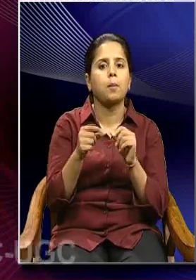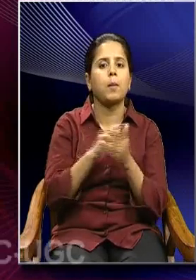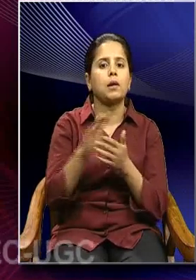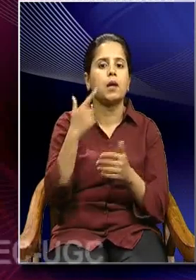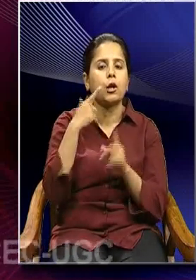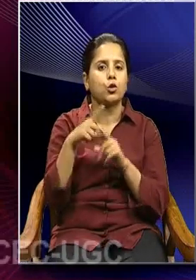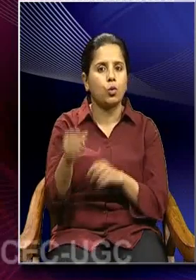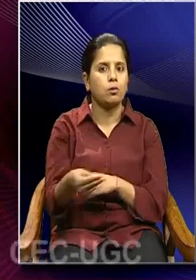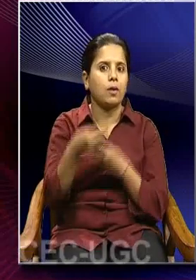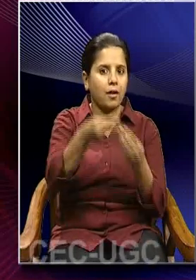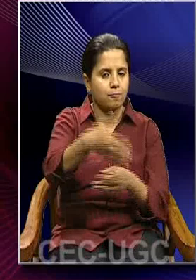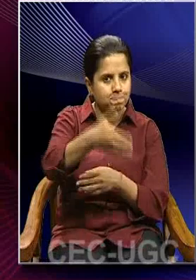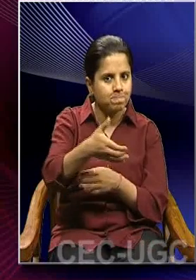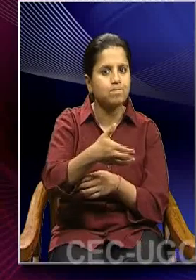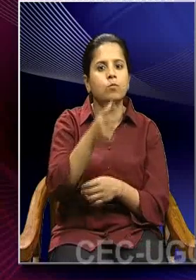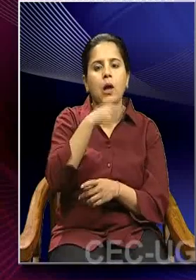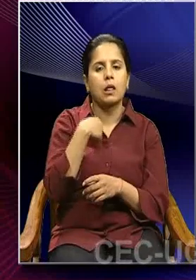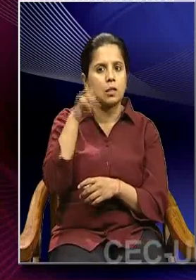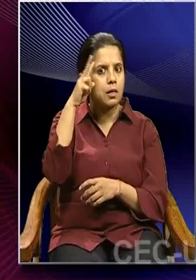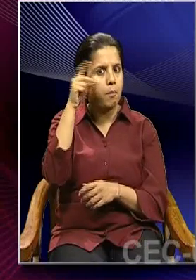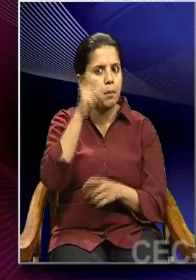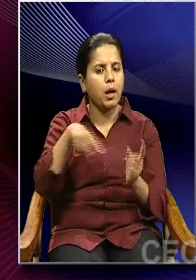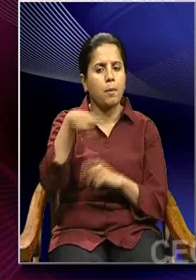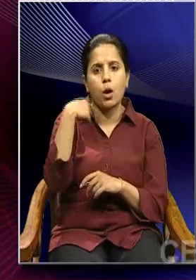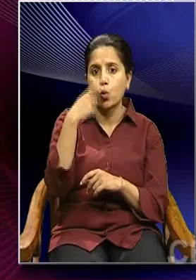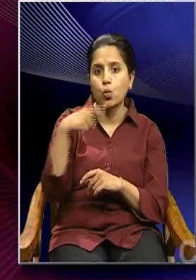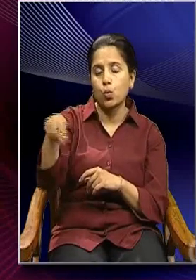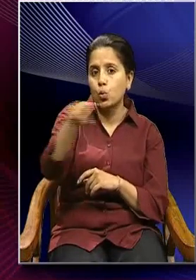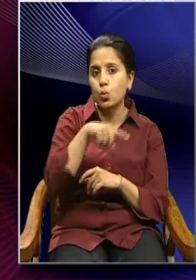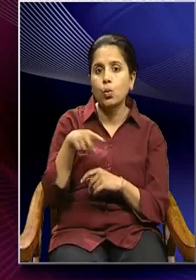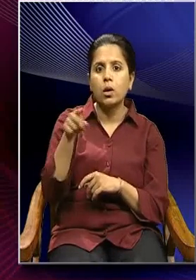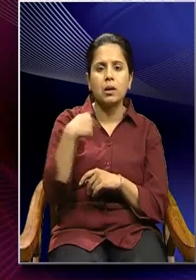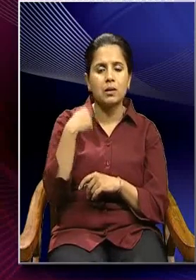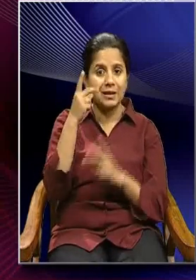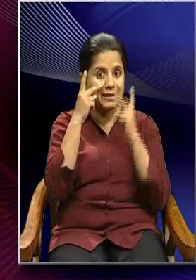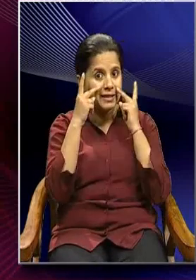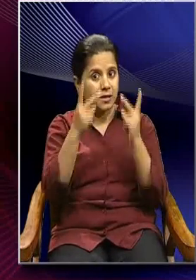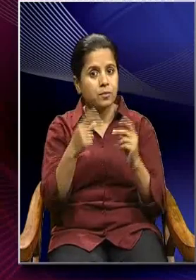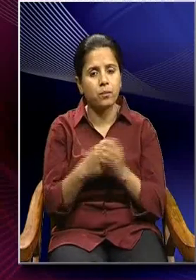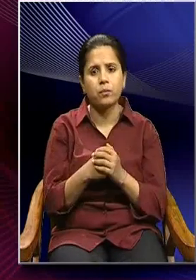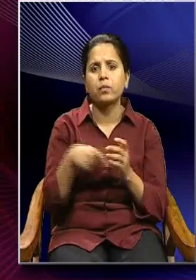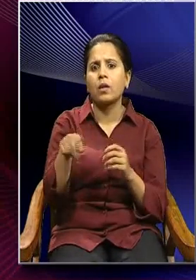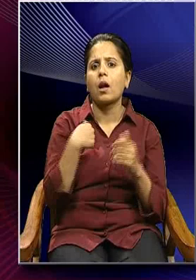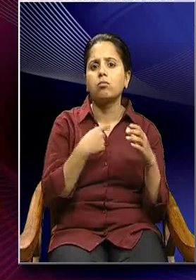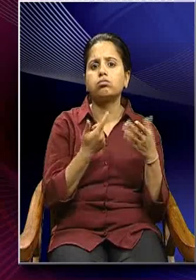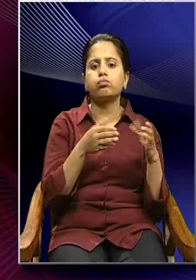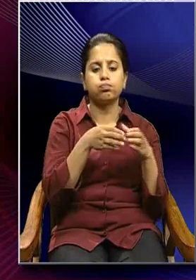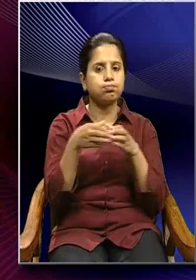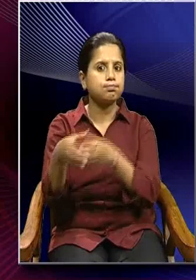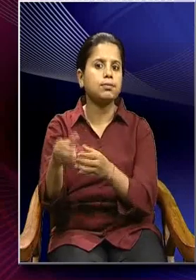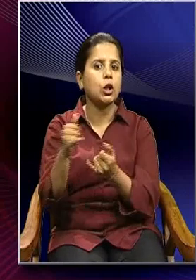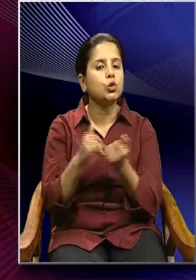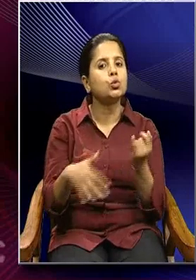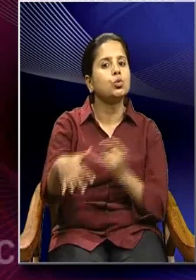is talking about the kinds of concerns of the people, those who are seen to be in a way marginalized in the